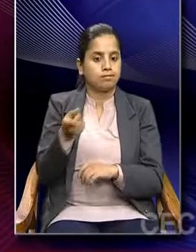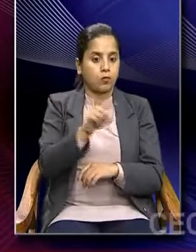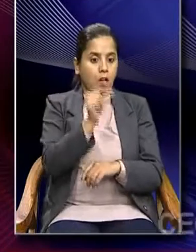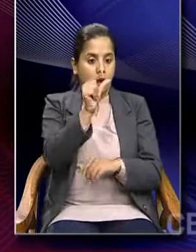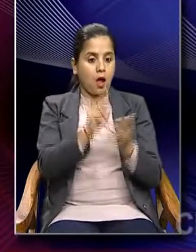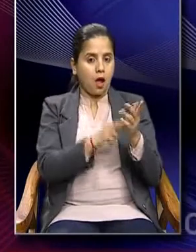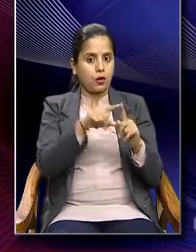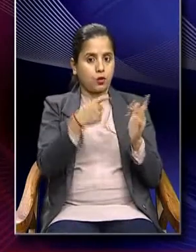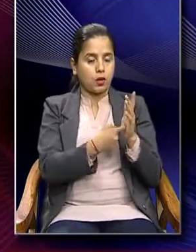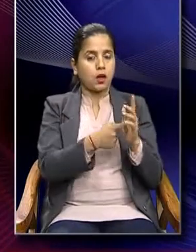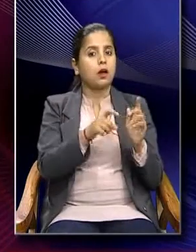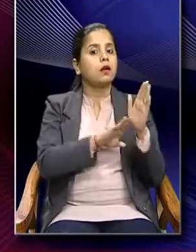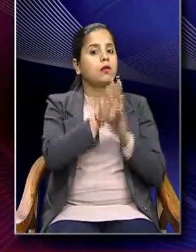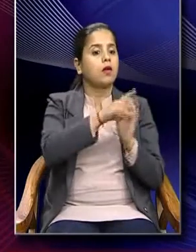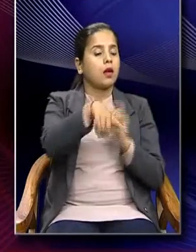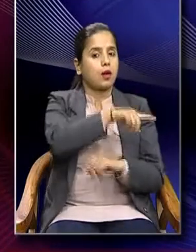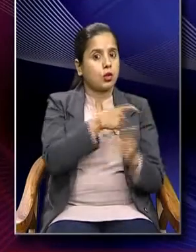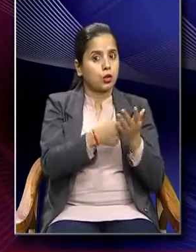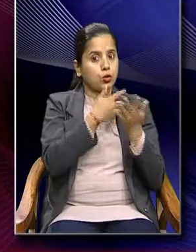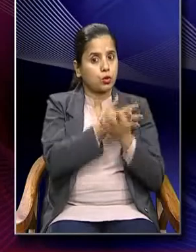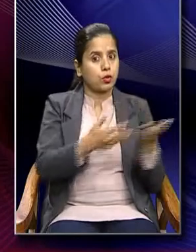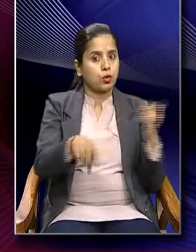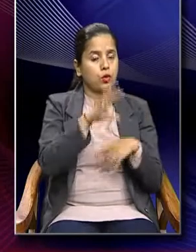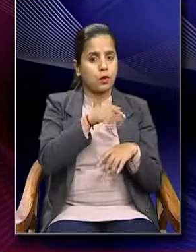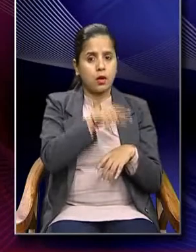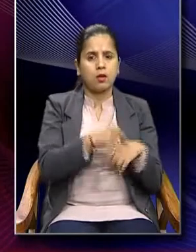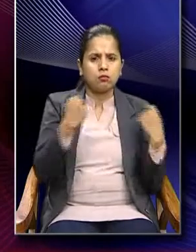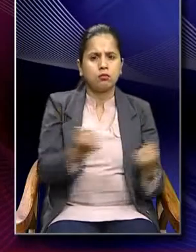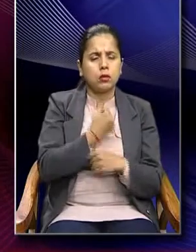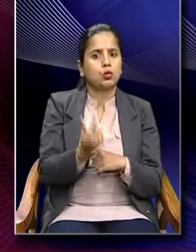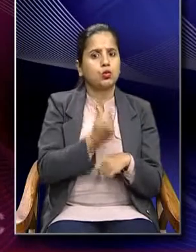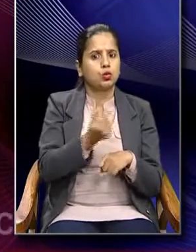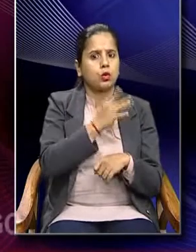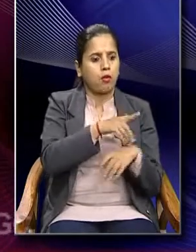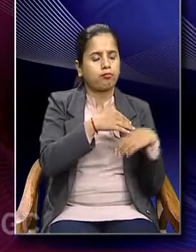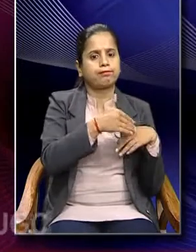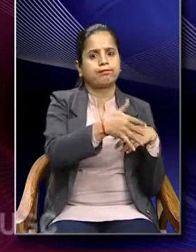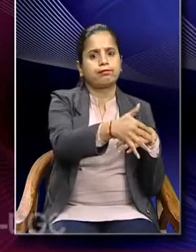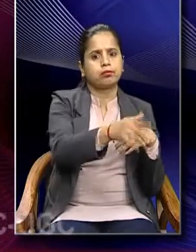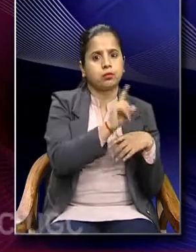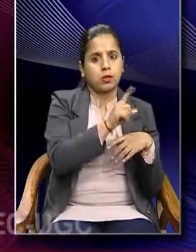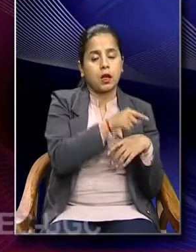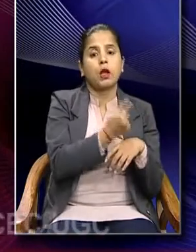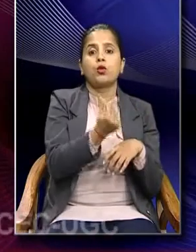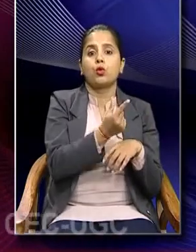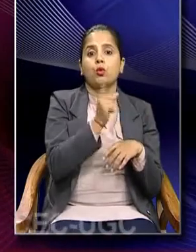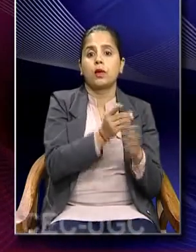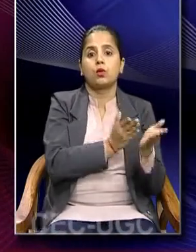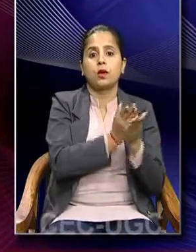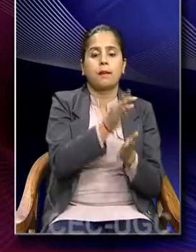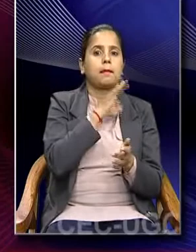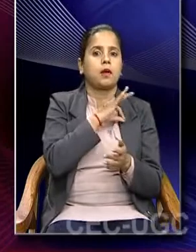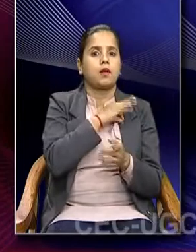Underdevelopment refers to a situation in which resources are being actively used, but used in a way which